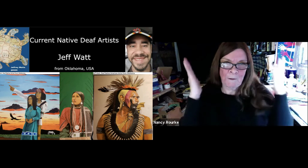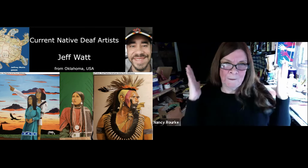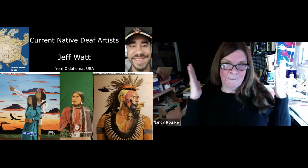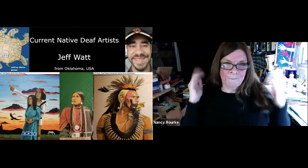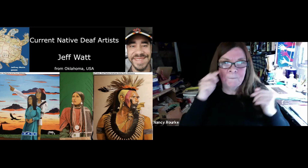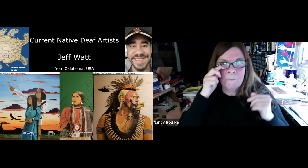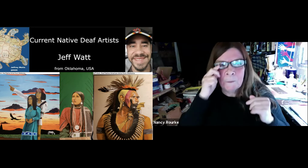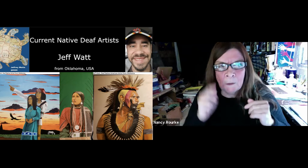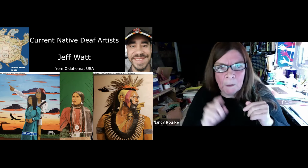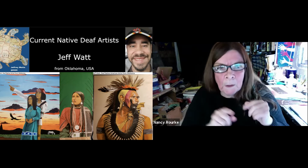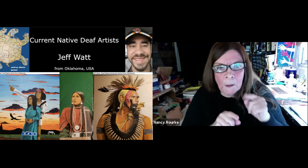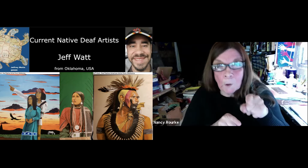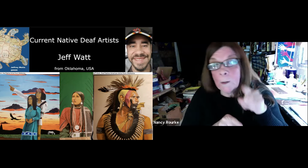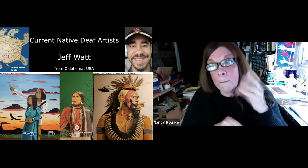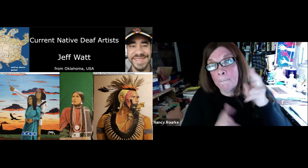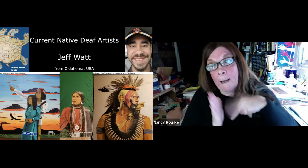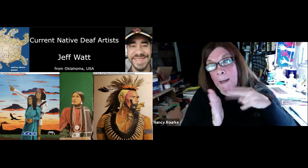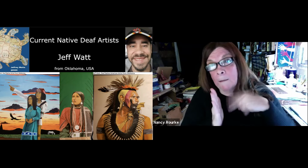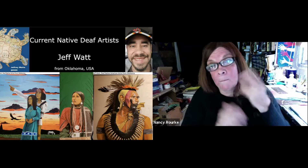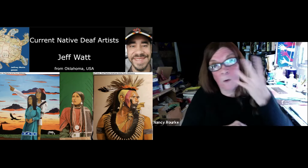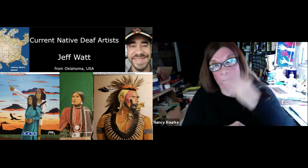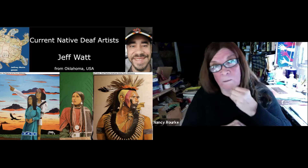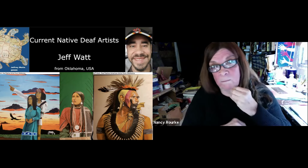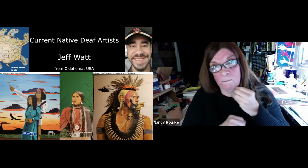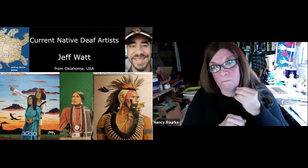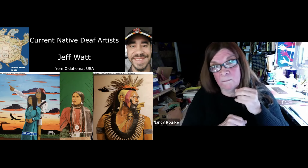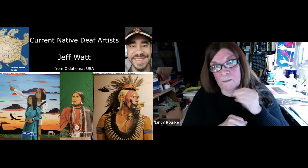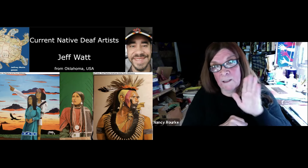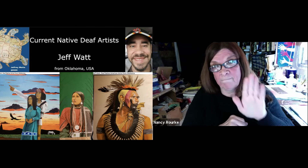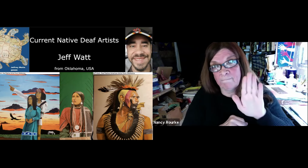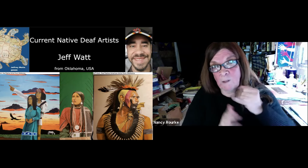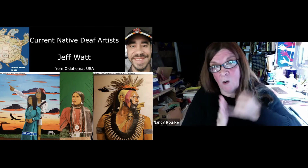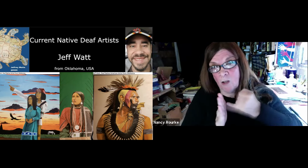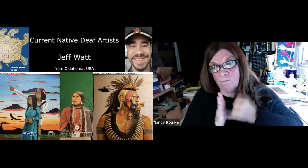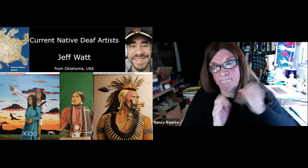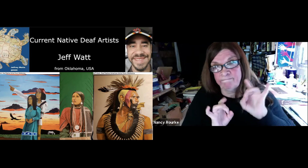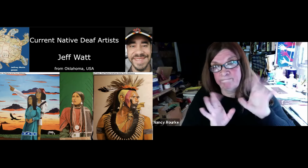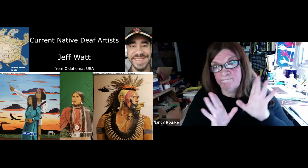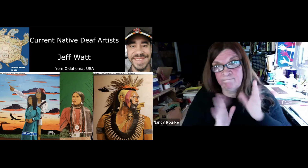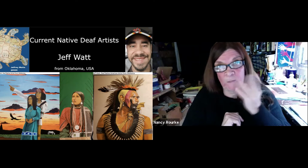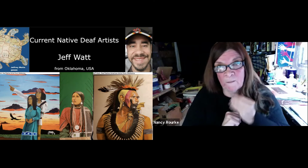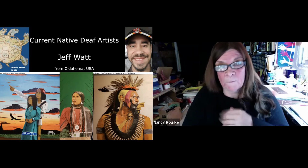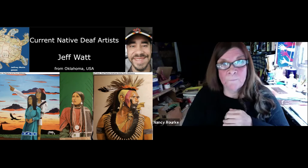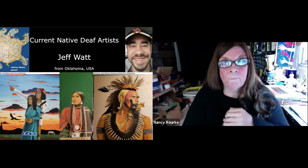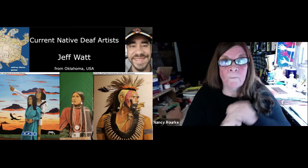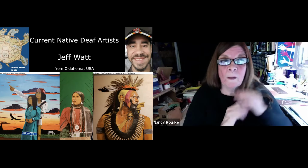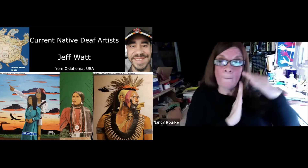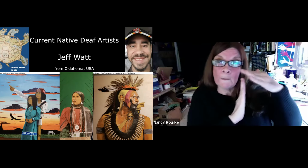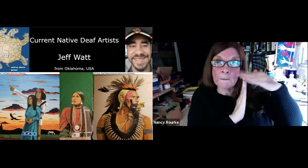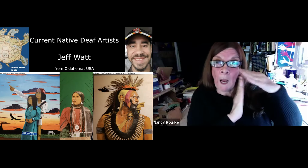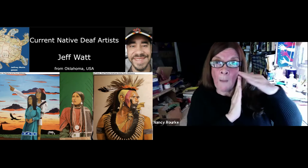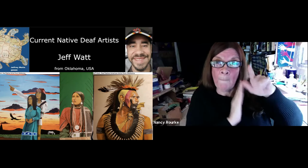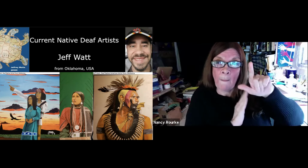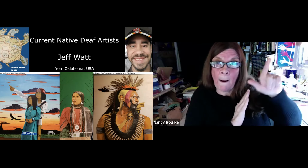Again. People love the trees. The Cherokee. And Jeff. Does beautiful artwork. He has